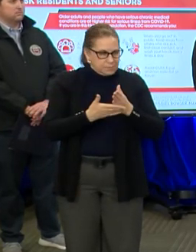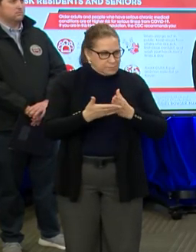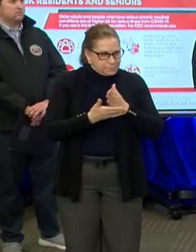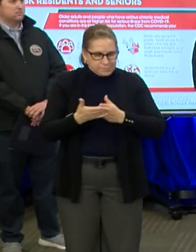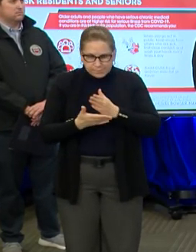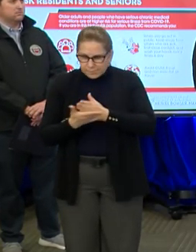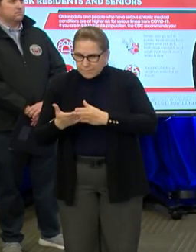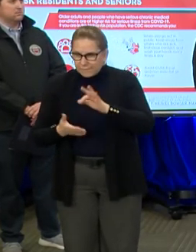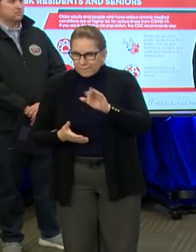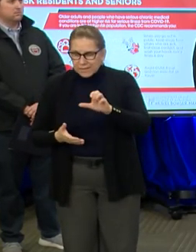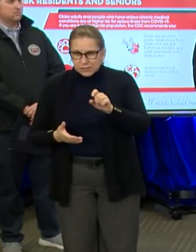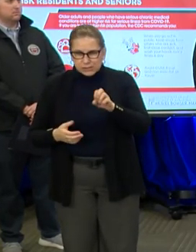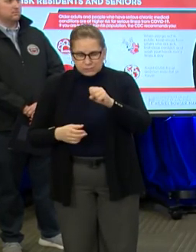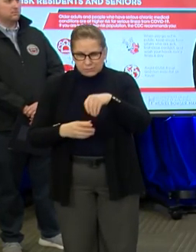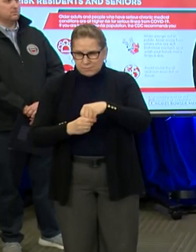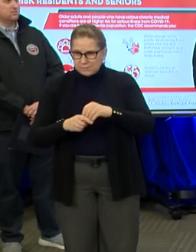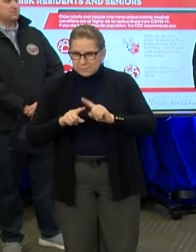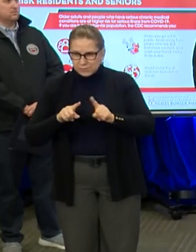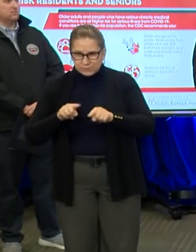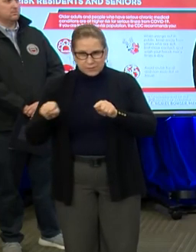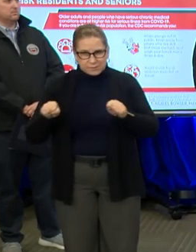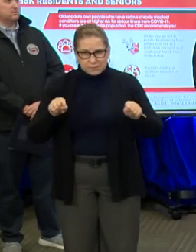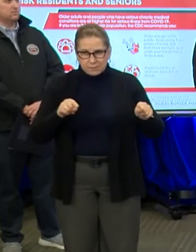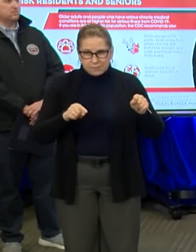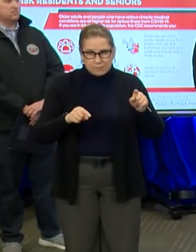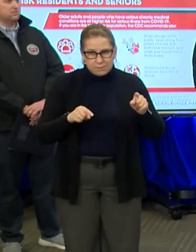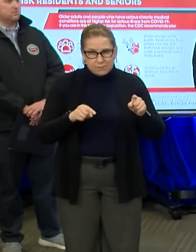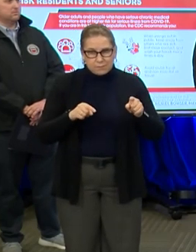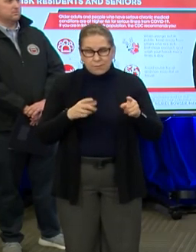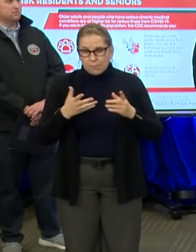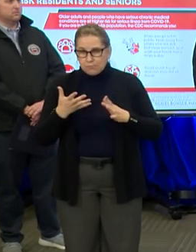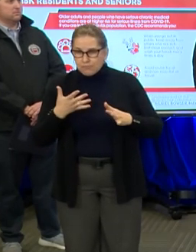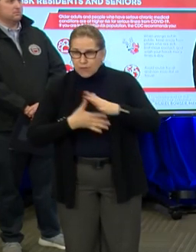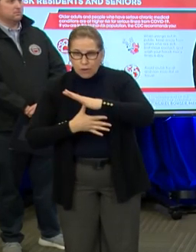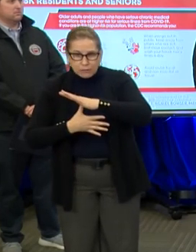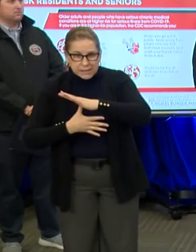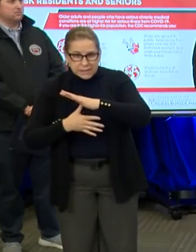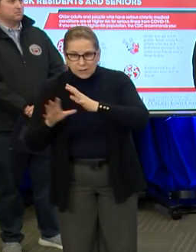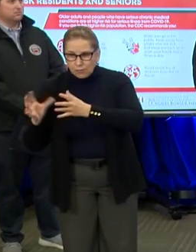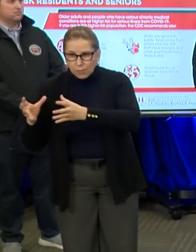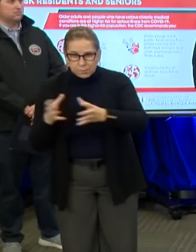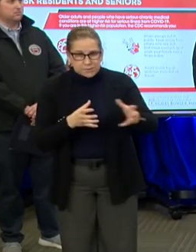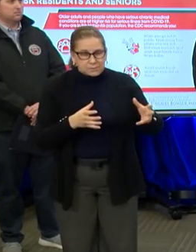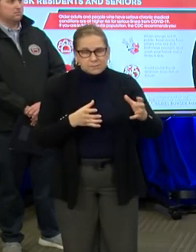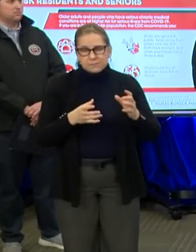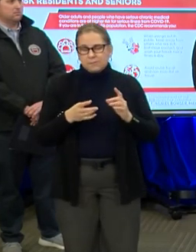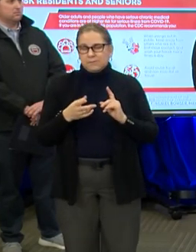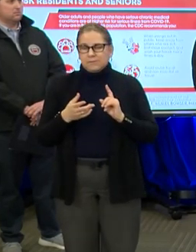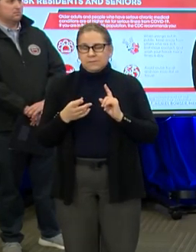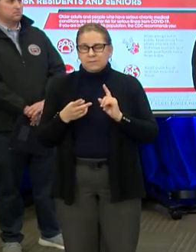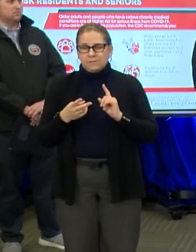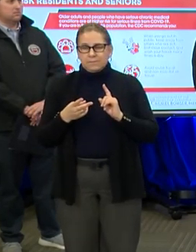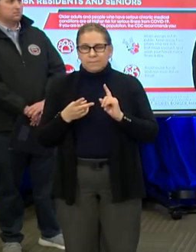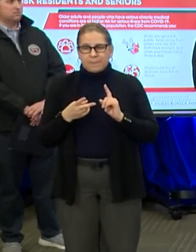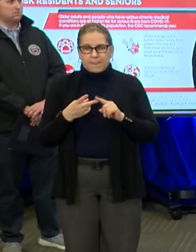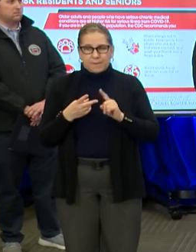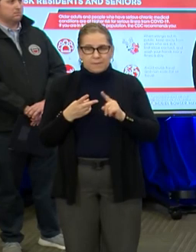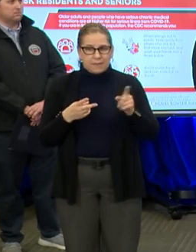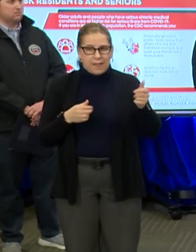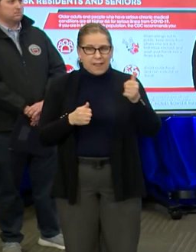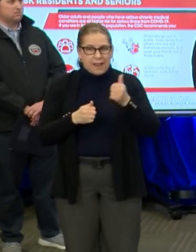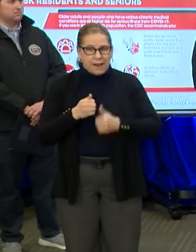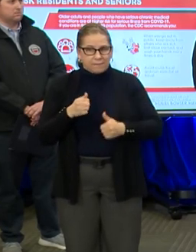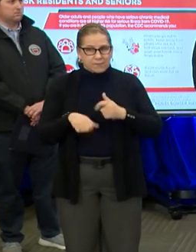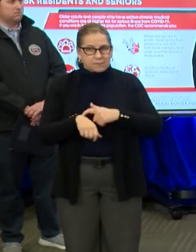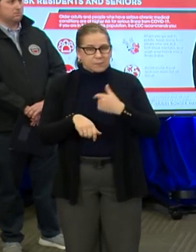highlighting priority groups is that we are operating against a national backdrop that every time a new testing modality, as